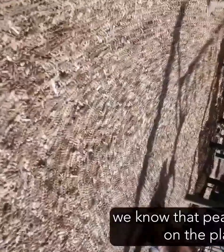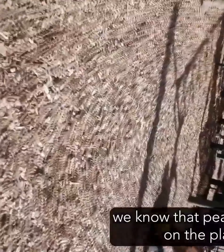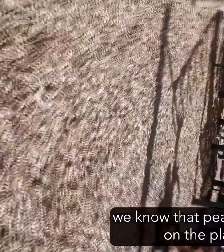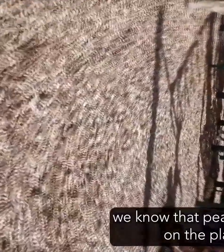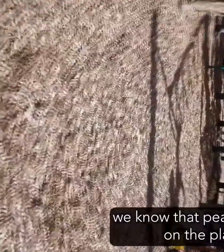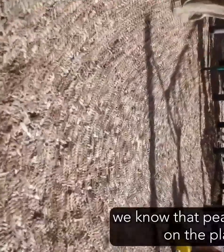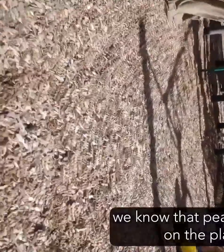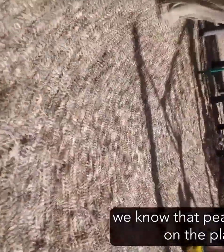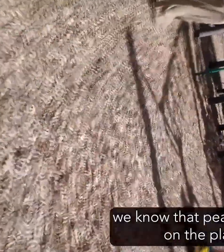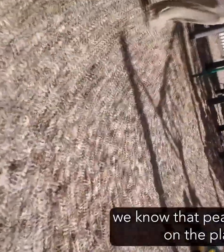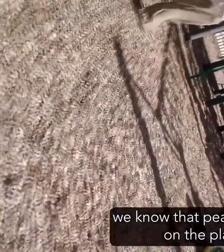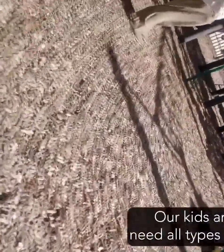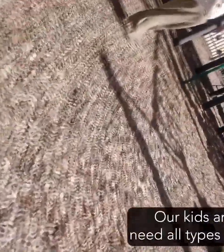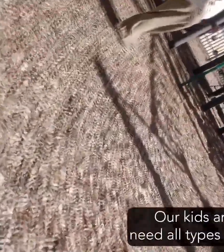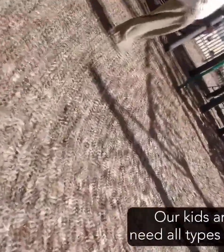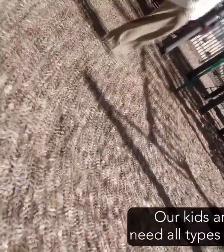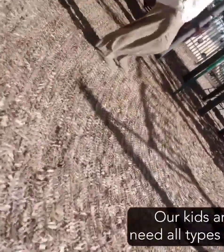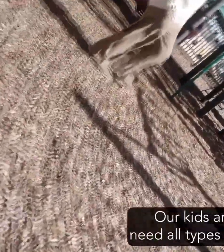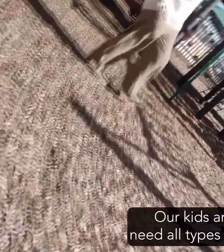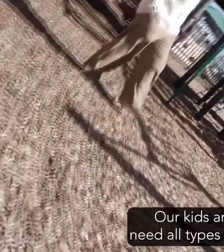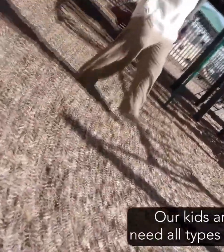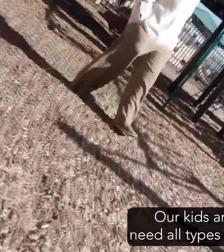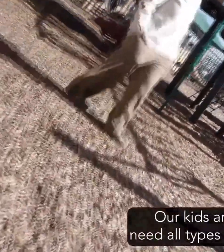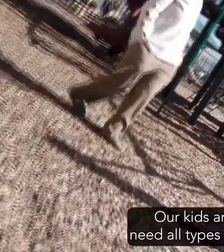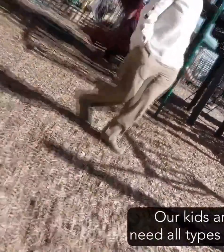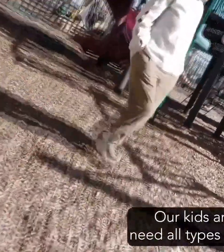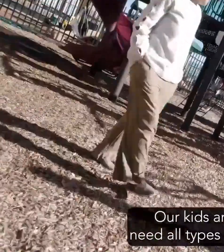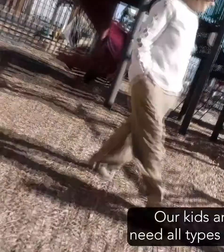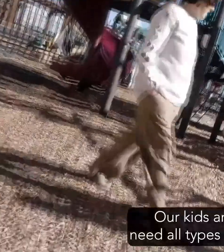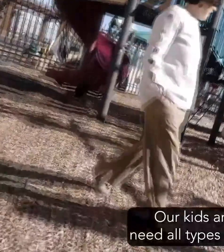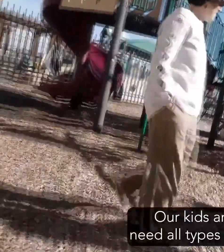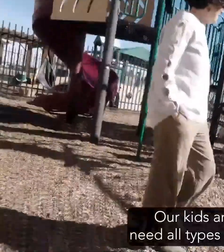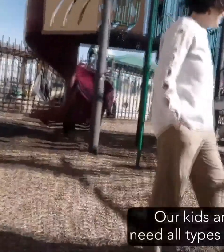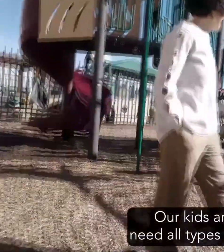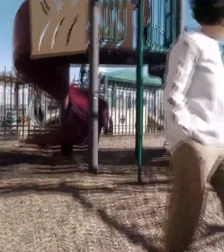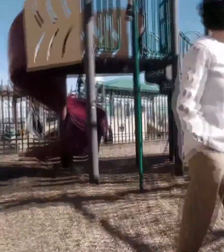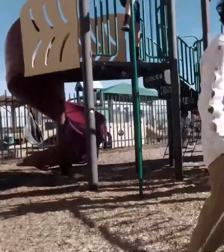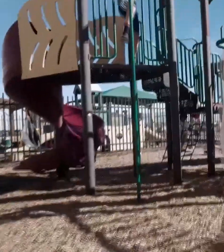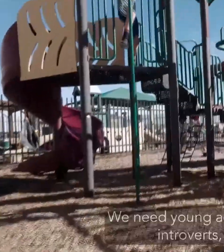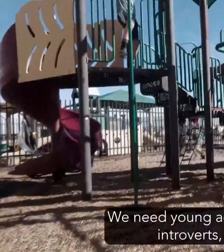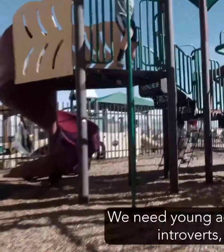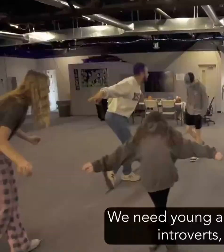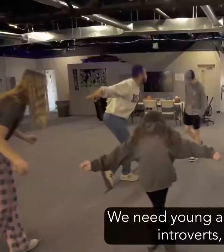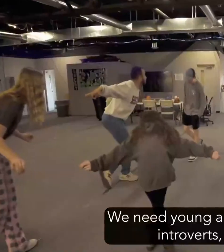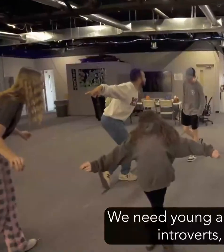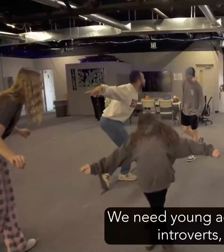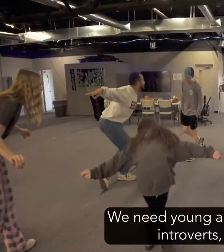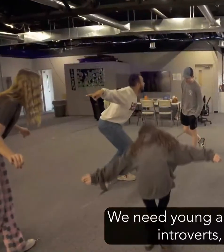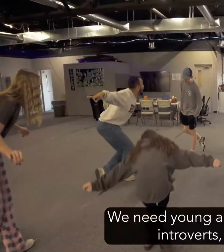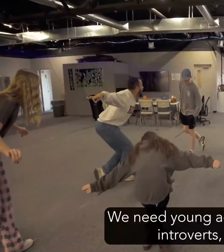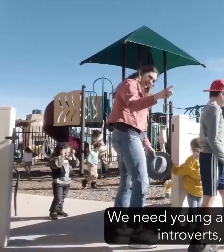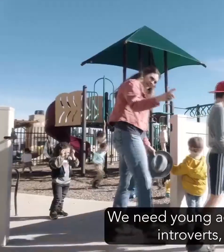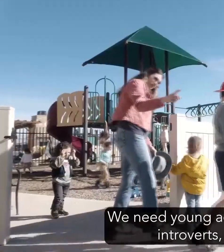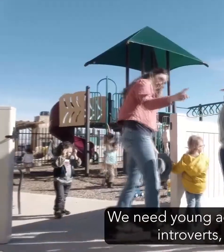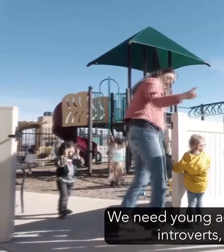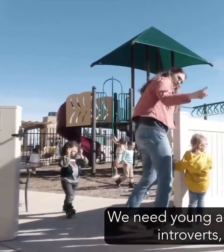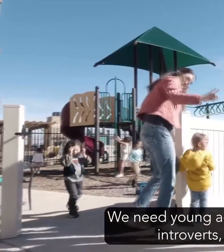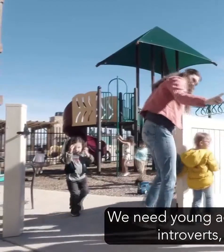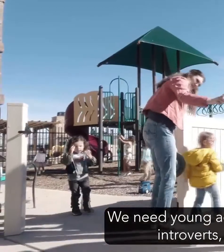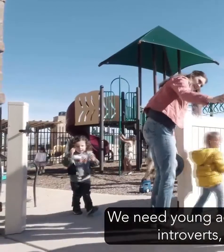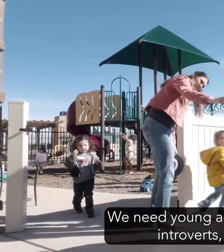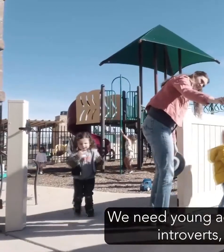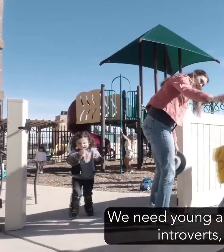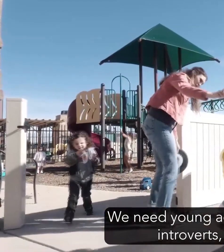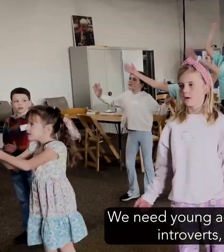peacemaking begins on the playground. Our kids and students need all types of role models. We need young adults, older